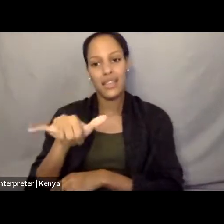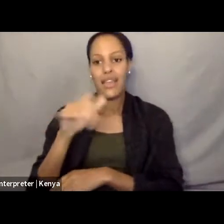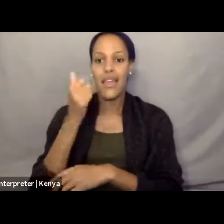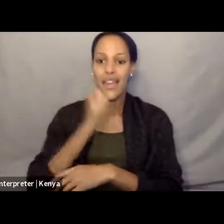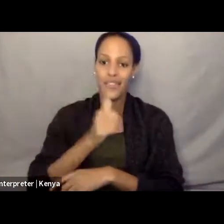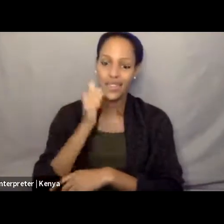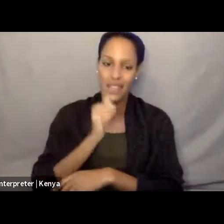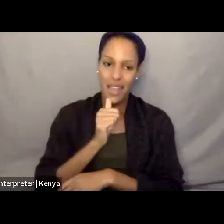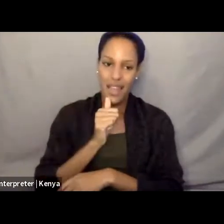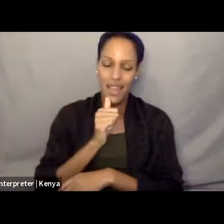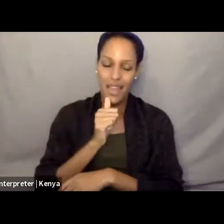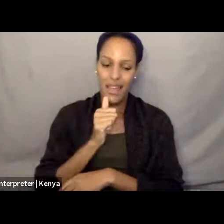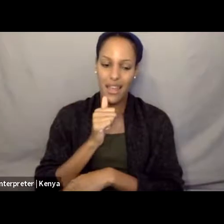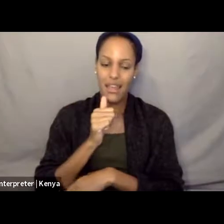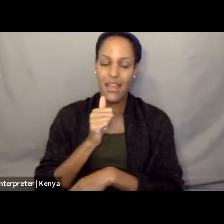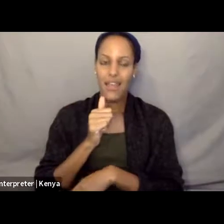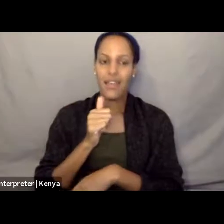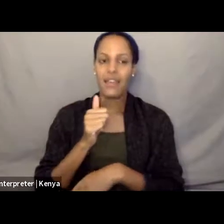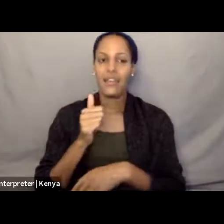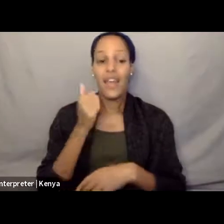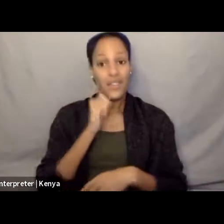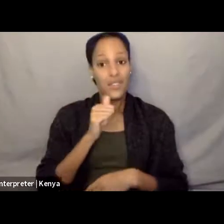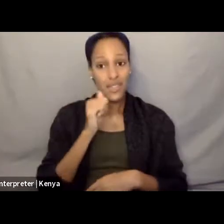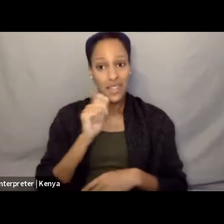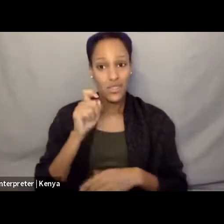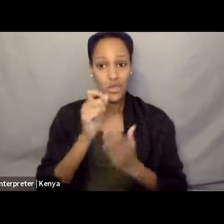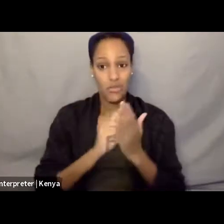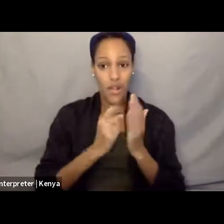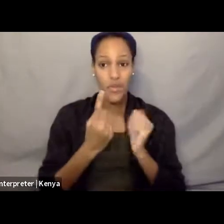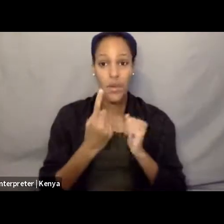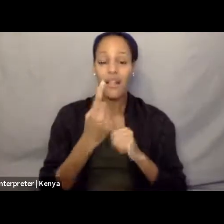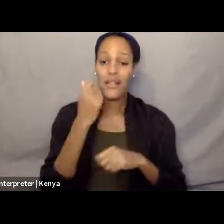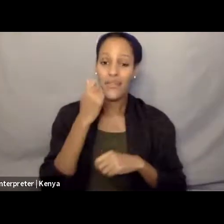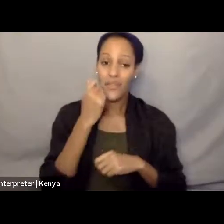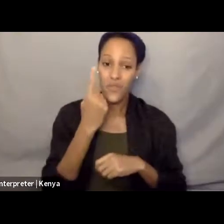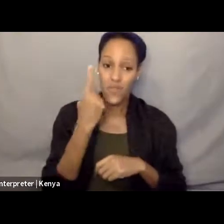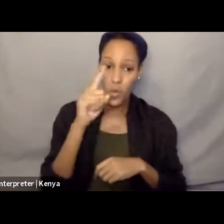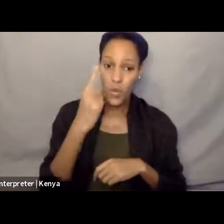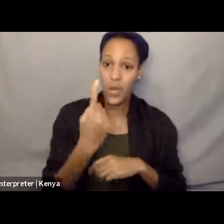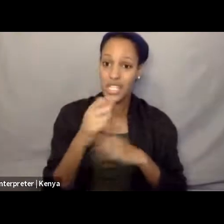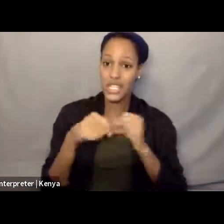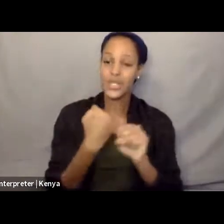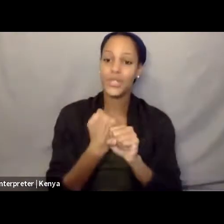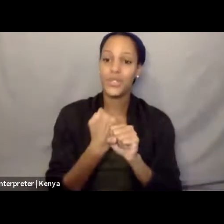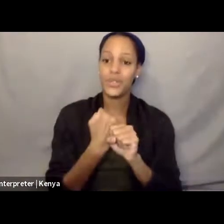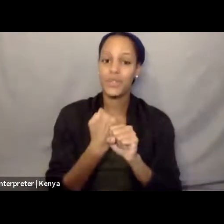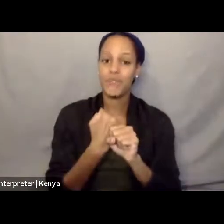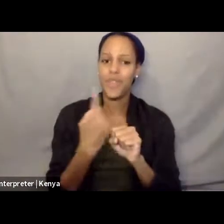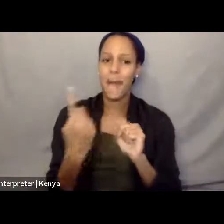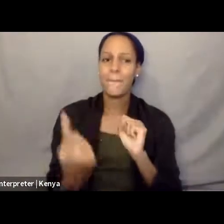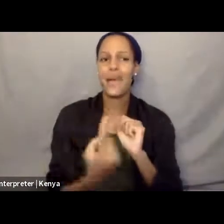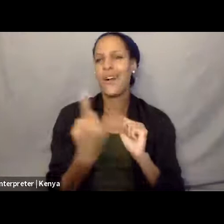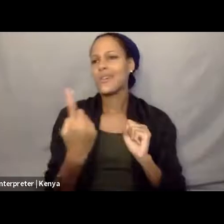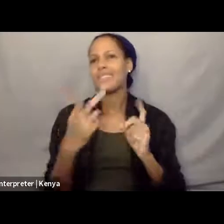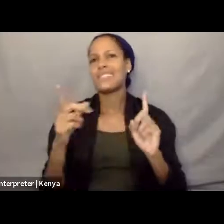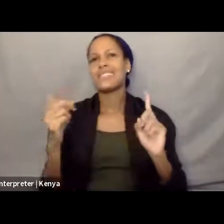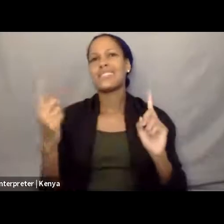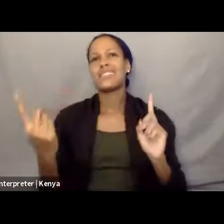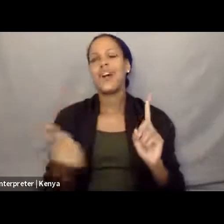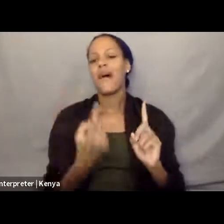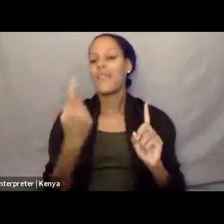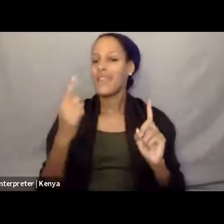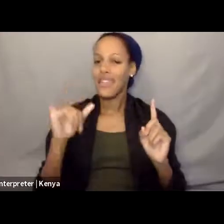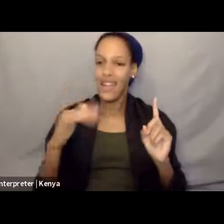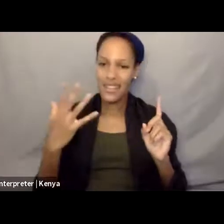It was thought for me that I should write an essay every day for a year about something that delighted me. And that's what this book is.